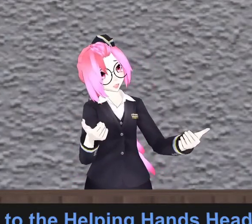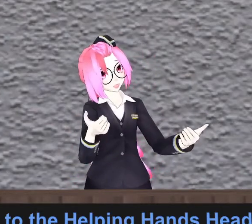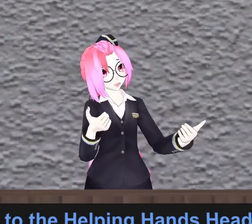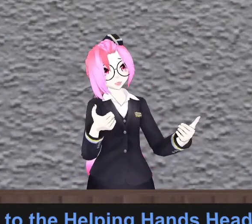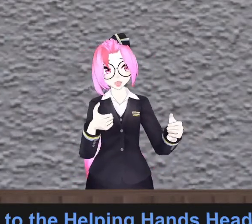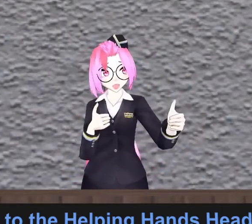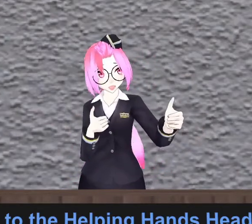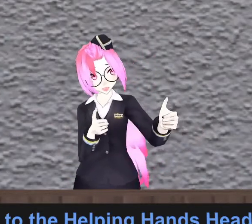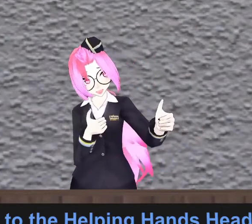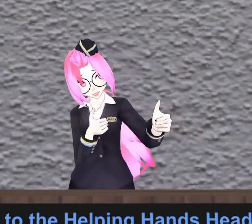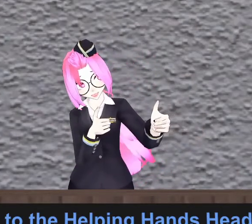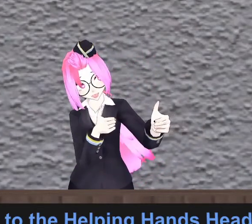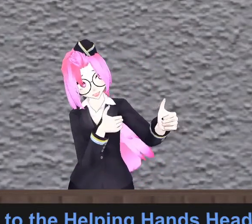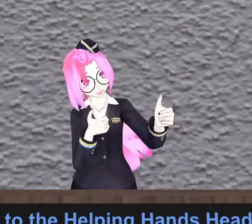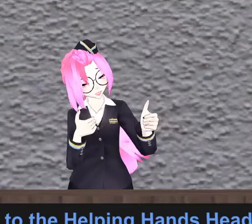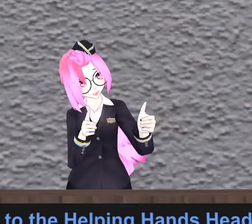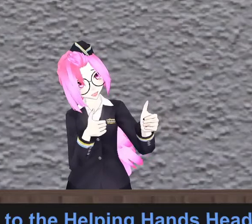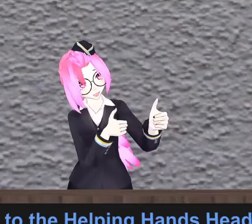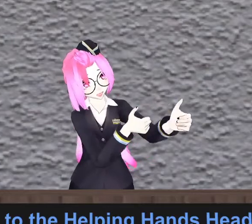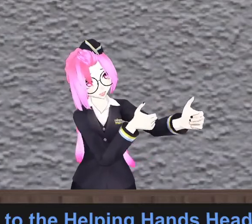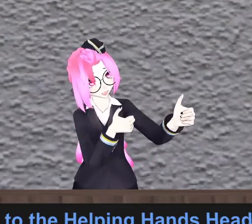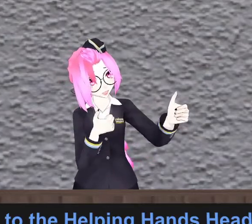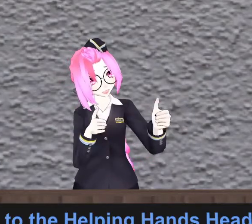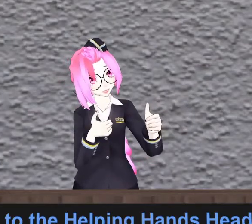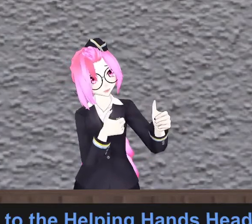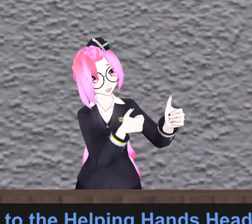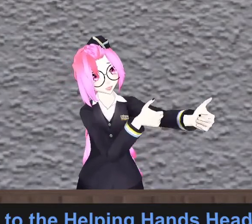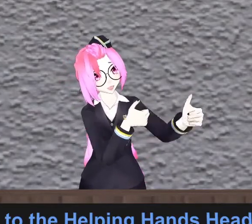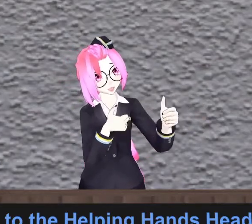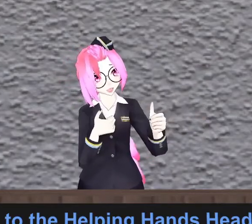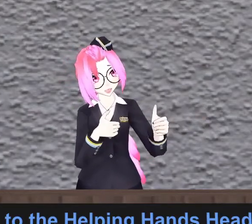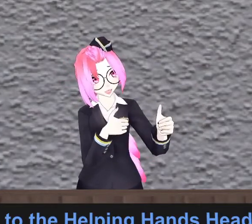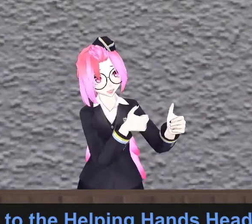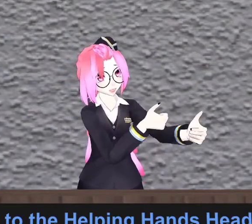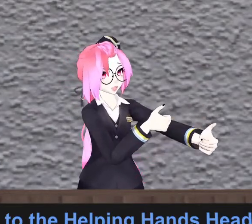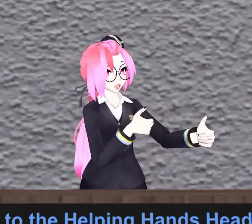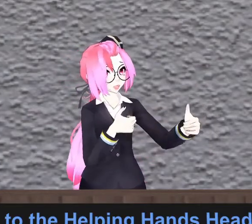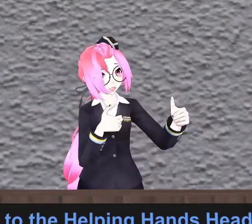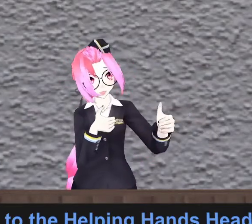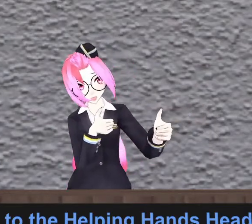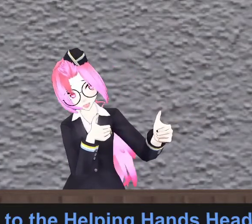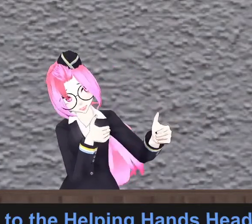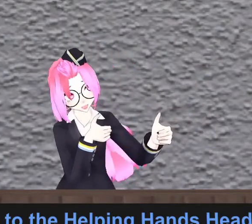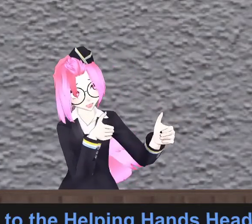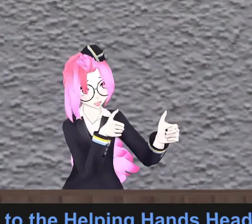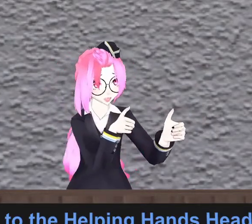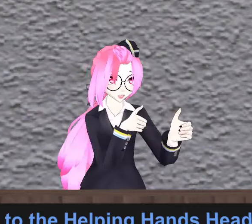person. So this is like chasing. This is a sign for chase. This person is running and they're chasing behind them. Or if you're sneaking, maybe